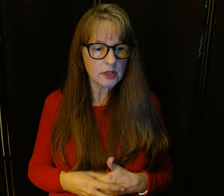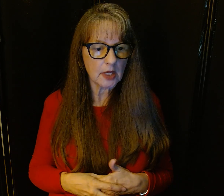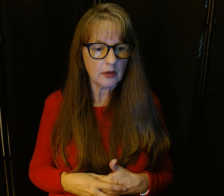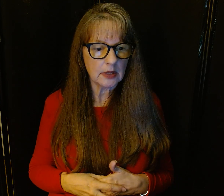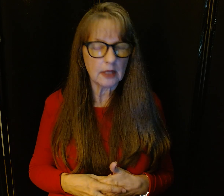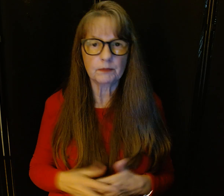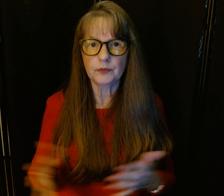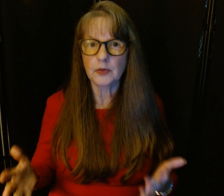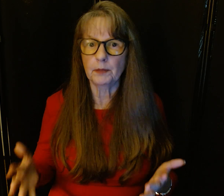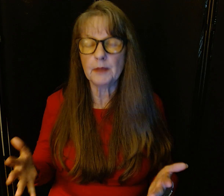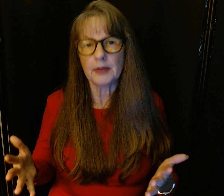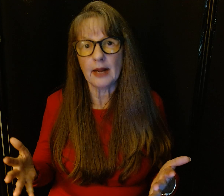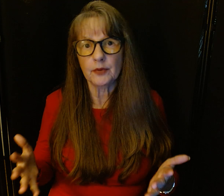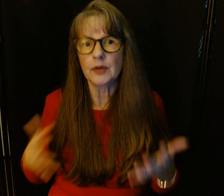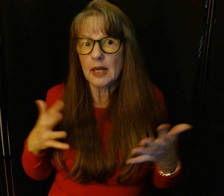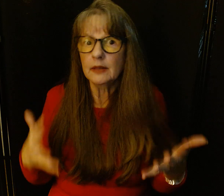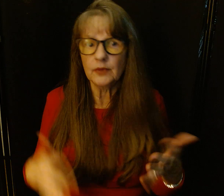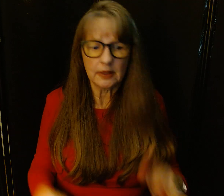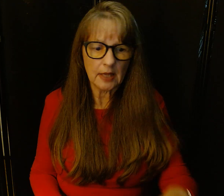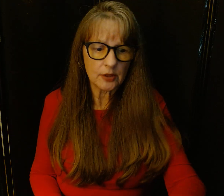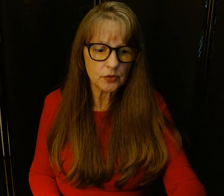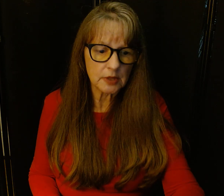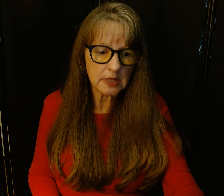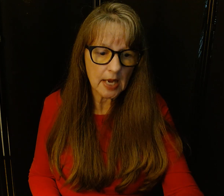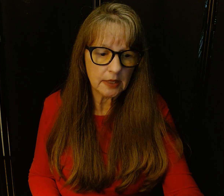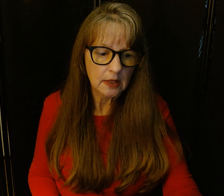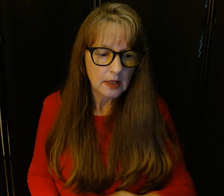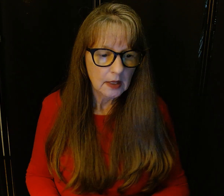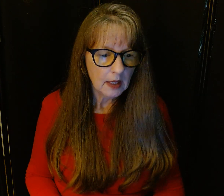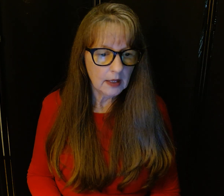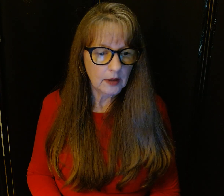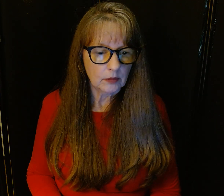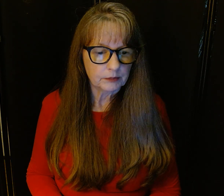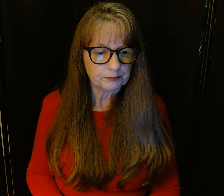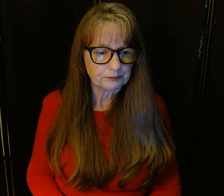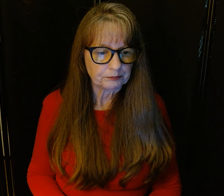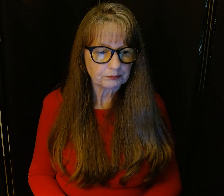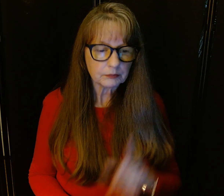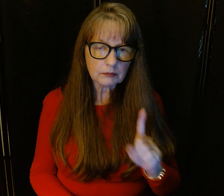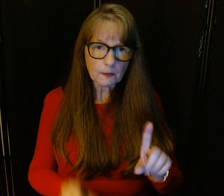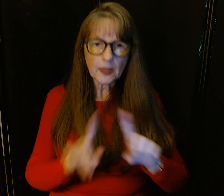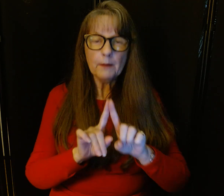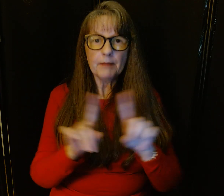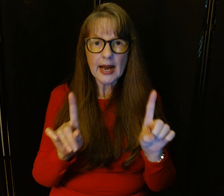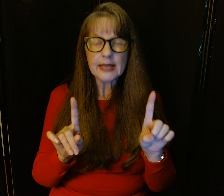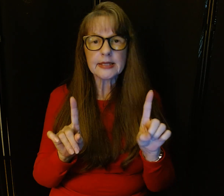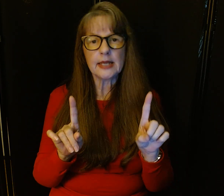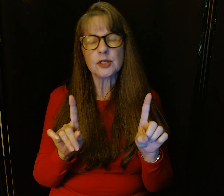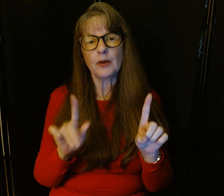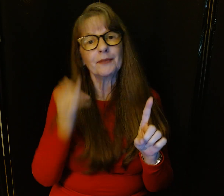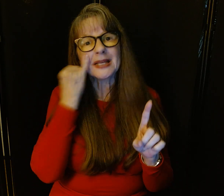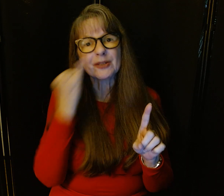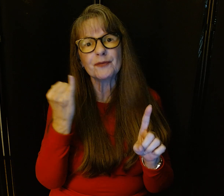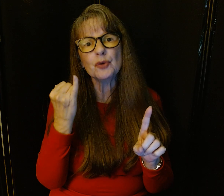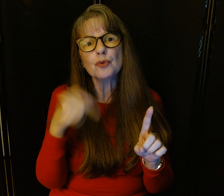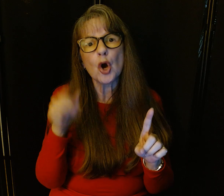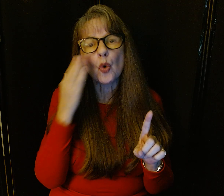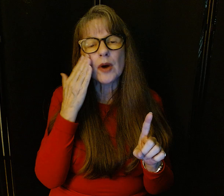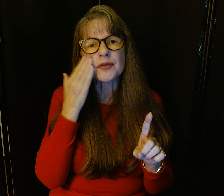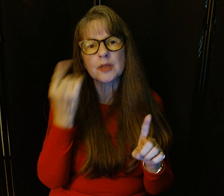scary that there are people out there that had lived like that. It's really sad. But, and so if you know of